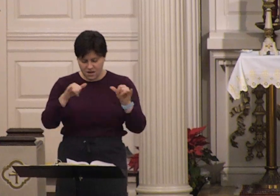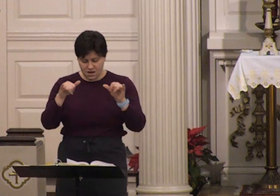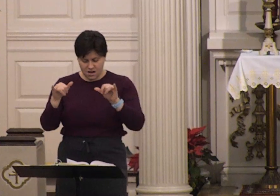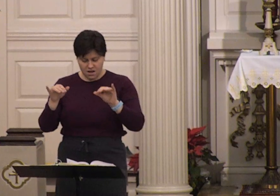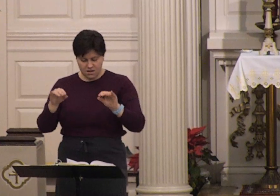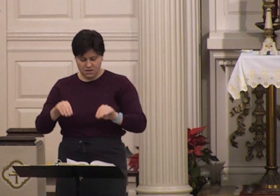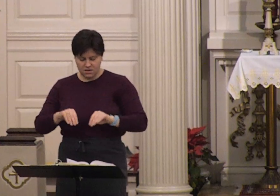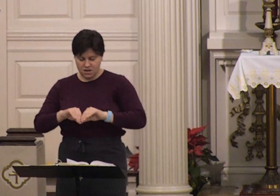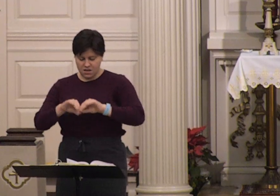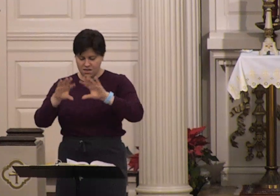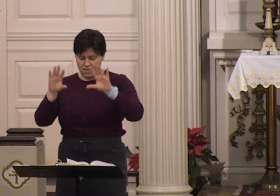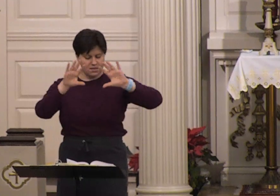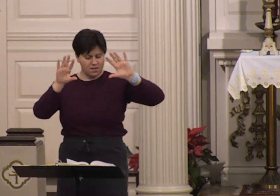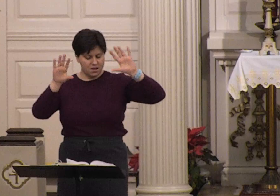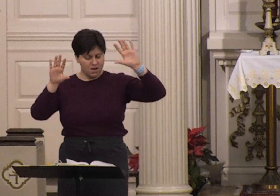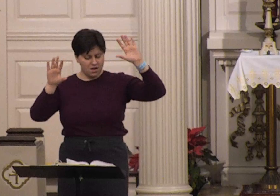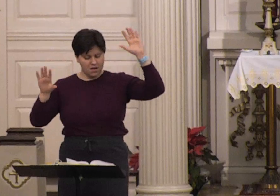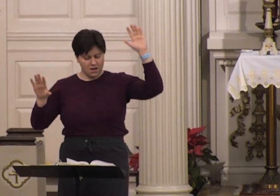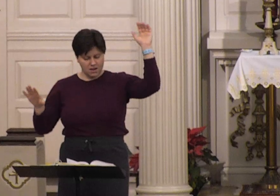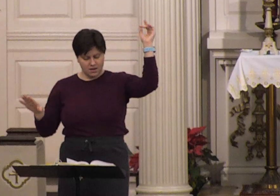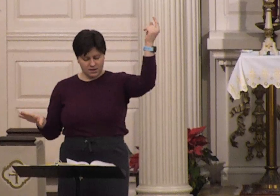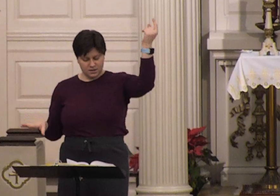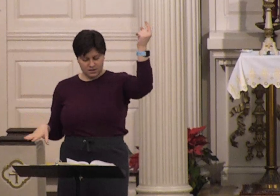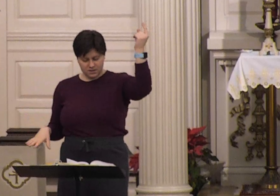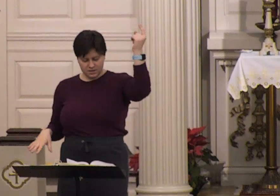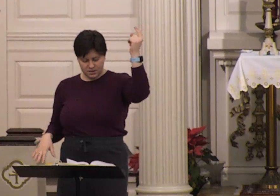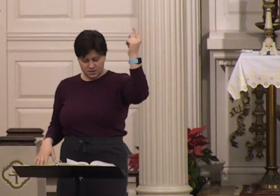as the light of light